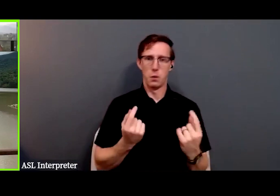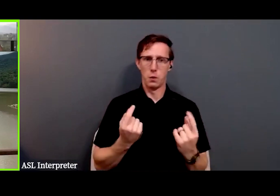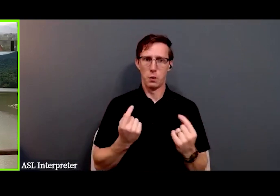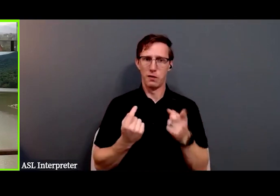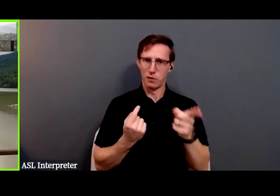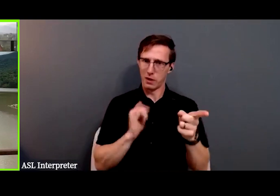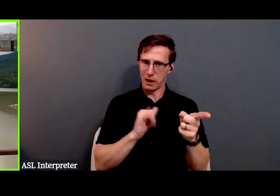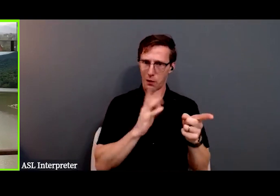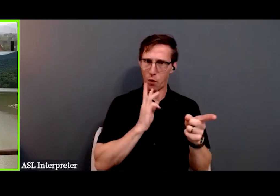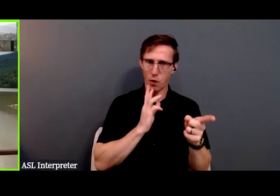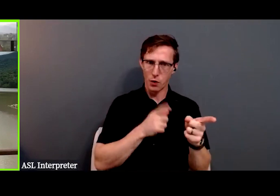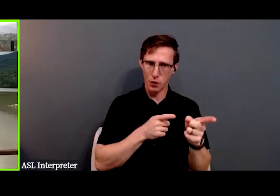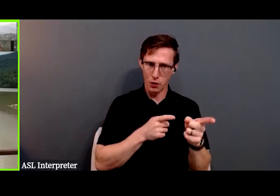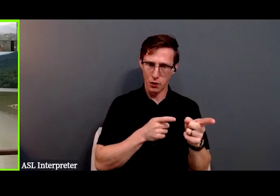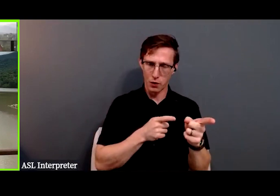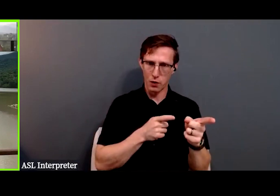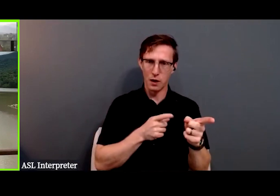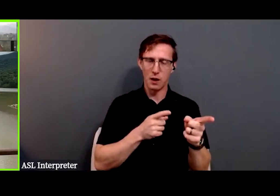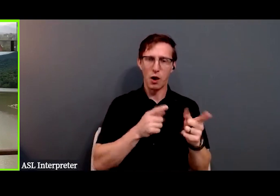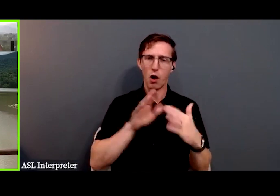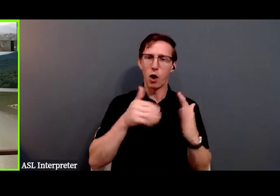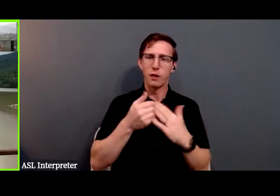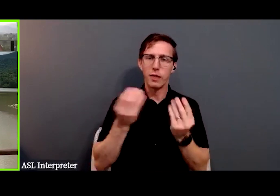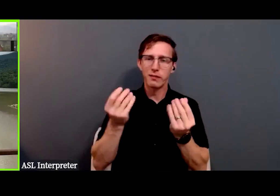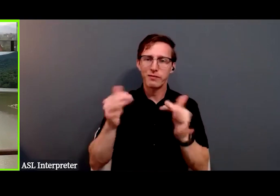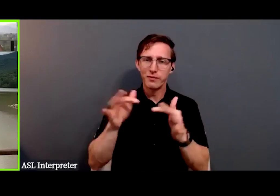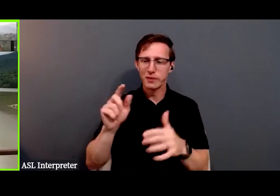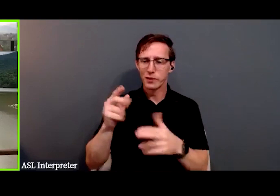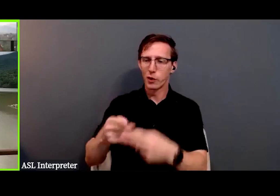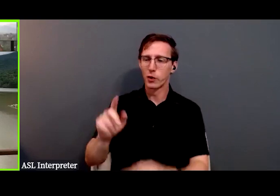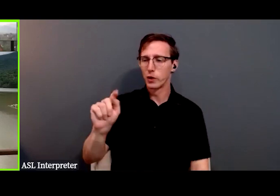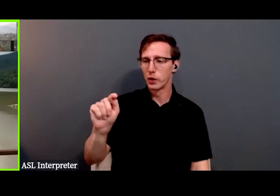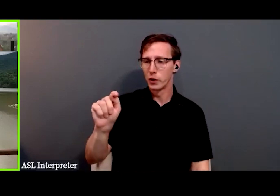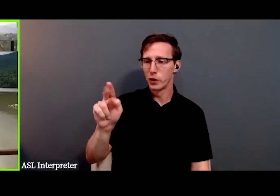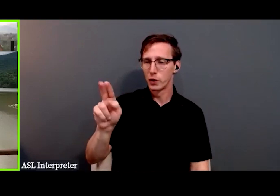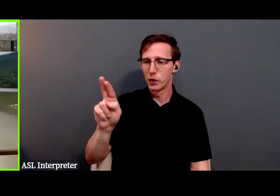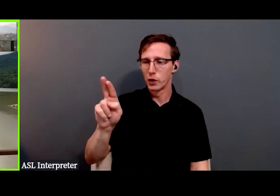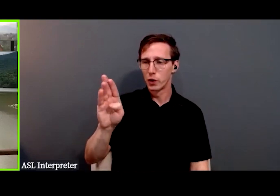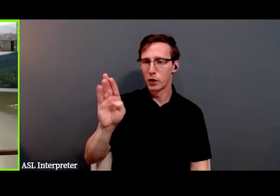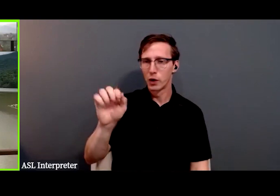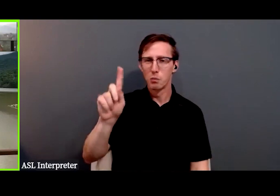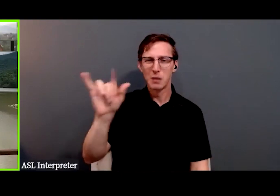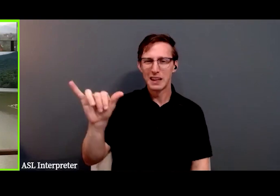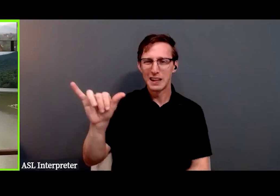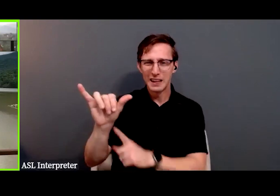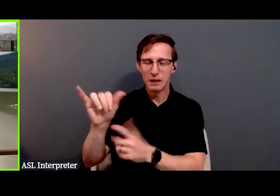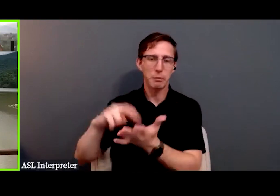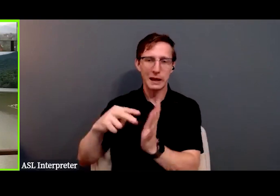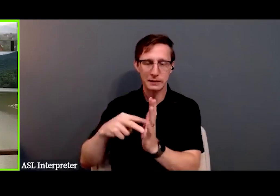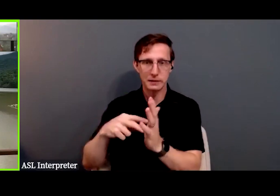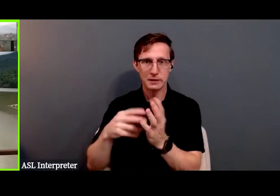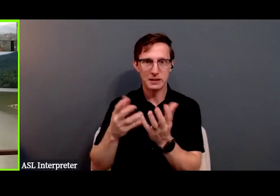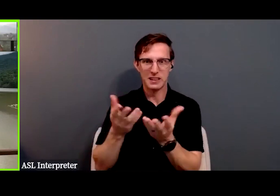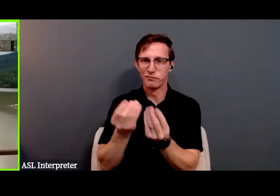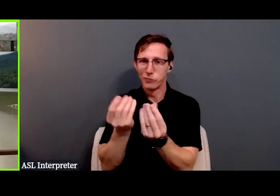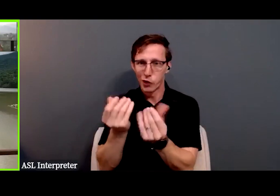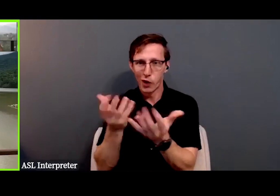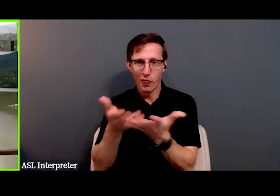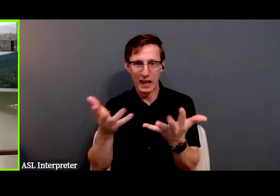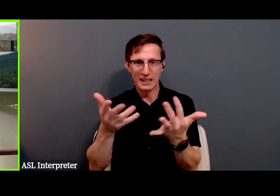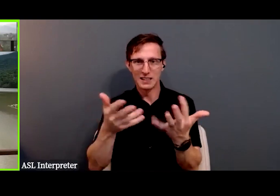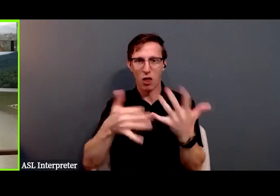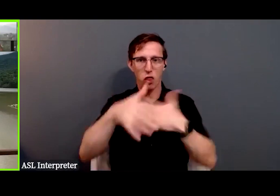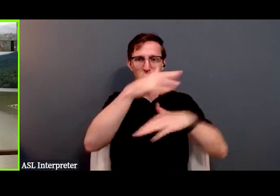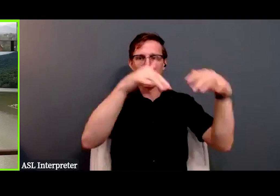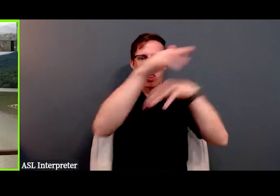that this turbidity, which is a technical term, but we'll just call it murky water, the sediment or the turbidity has to begin to